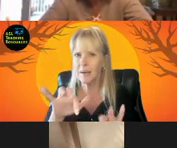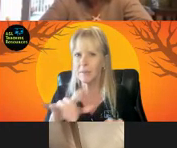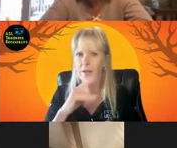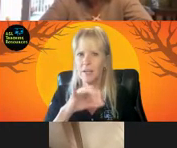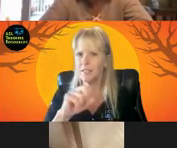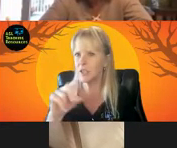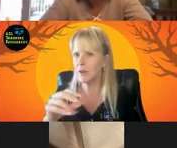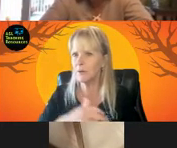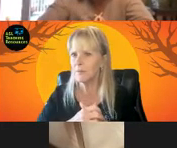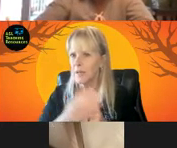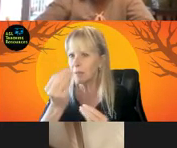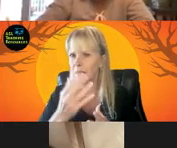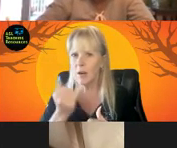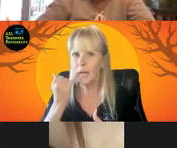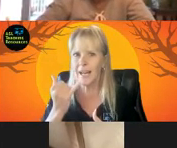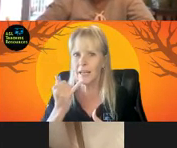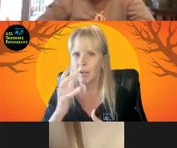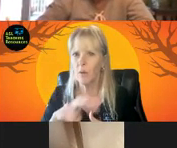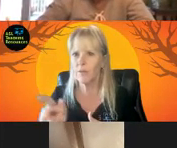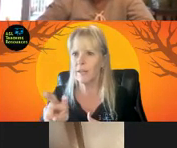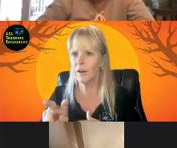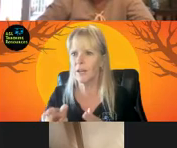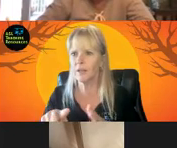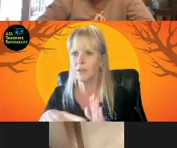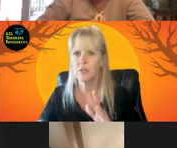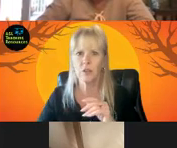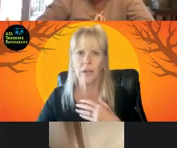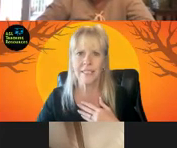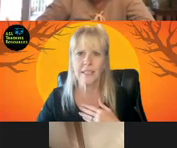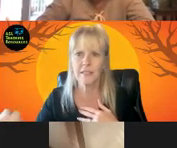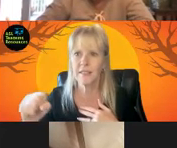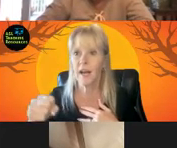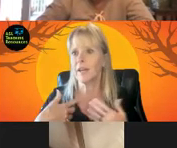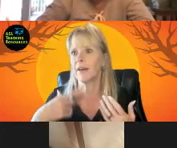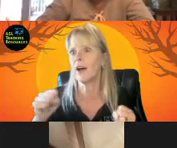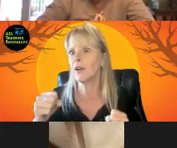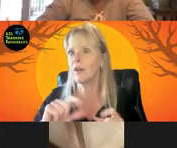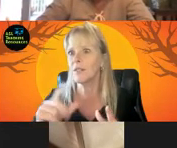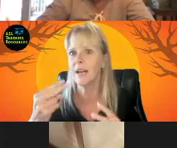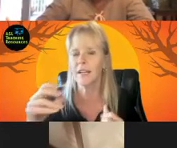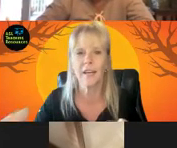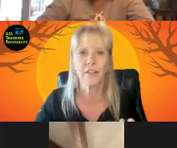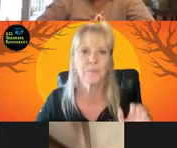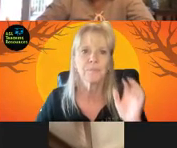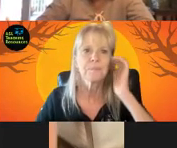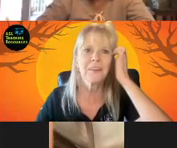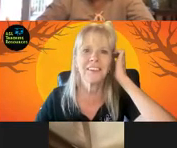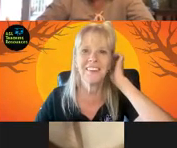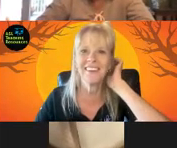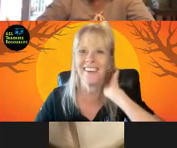up. Type in there, yes, no. Let me know and I can go over there and show you. I see a, yeah, y'all can all sign, can't